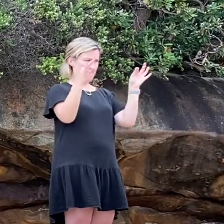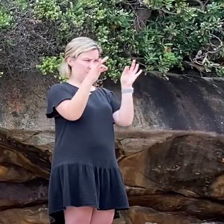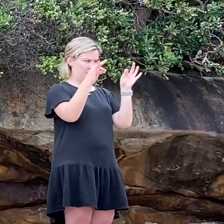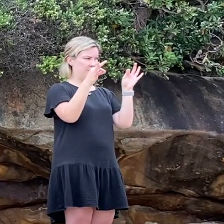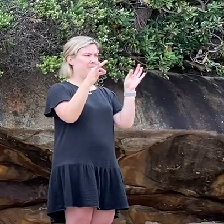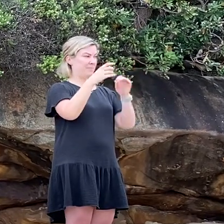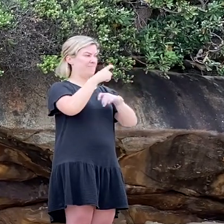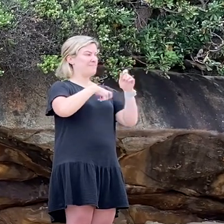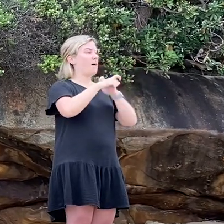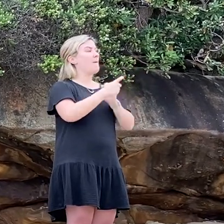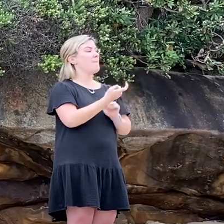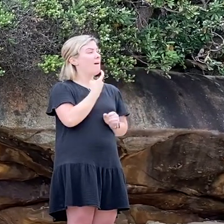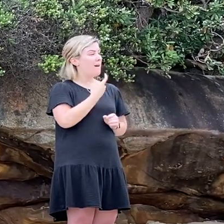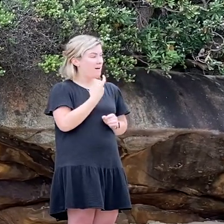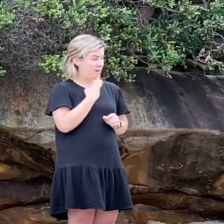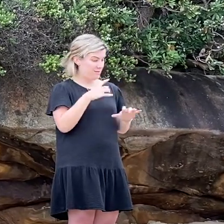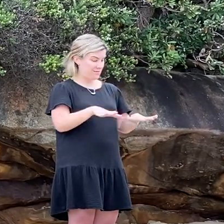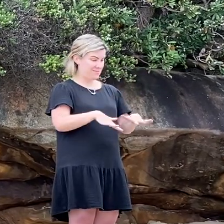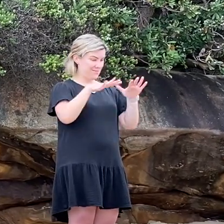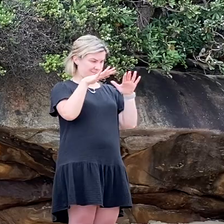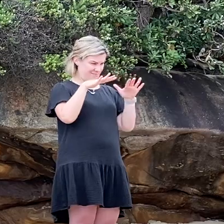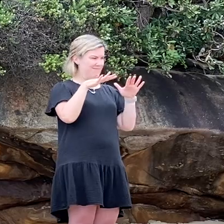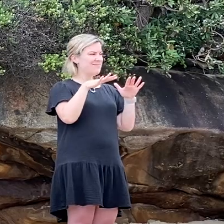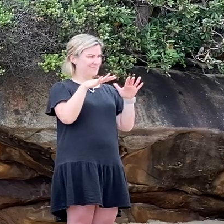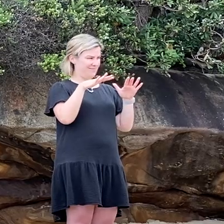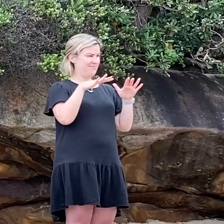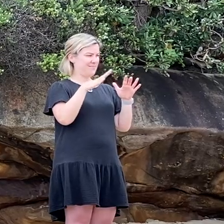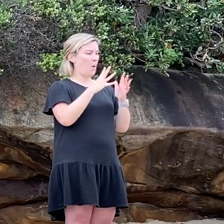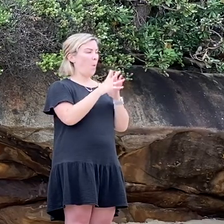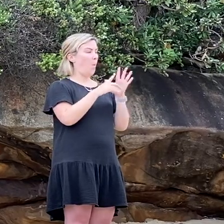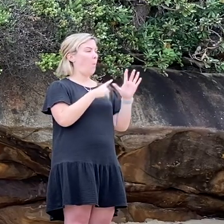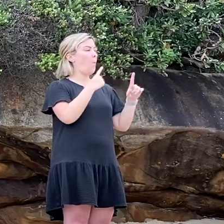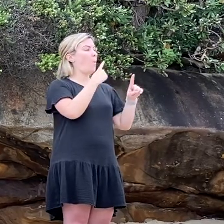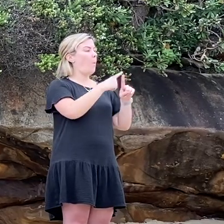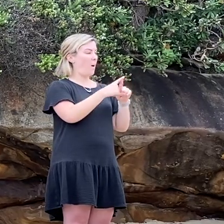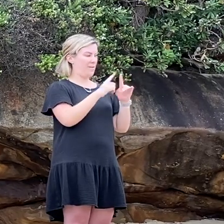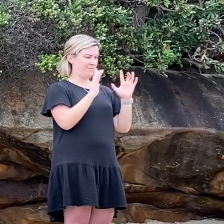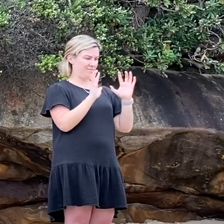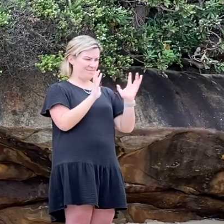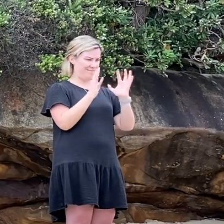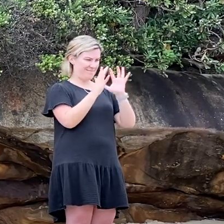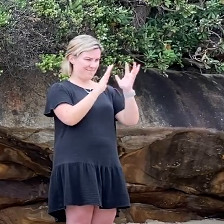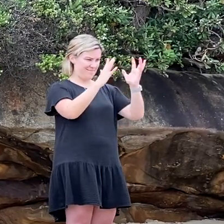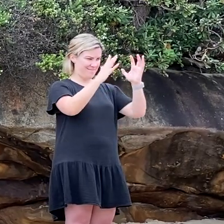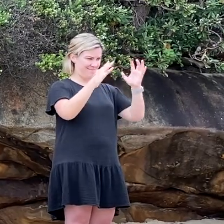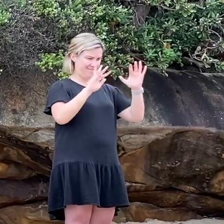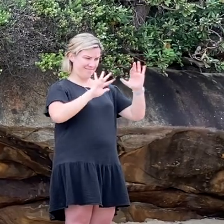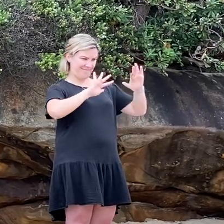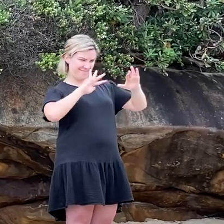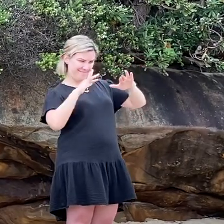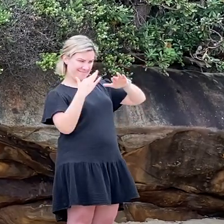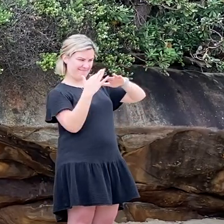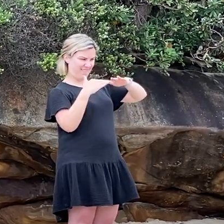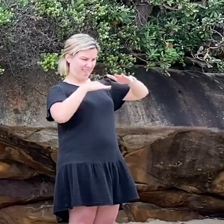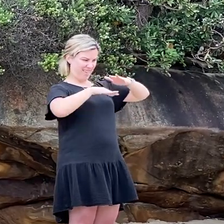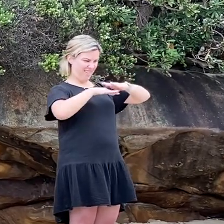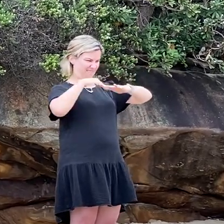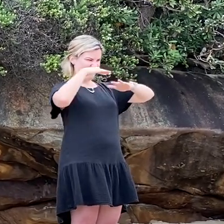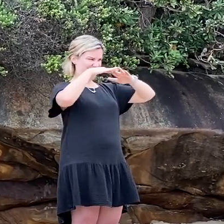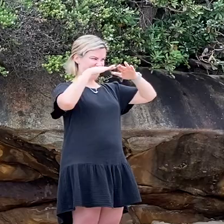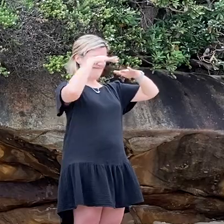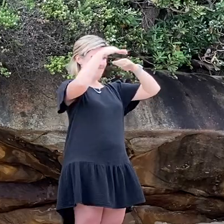sets hard. So the wax is carefully in between these layers of brick plaster